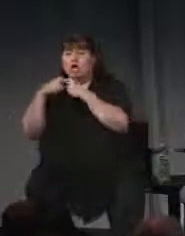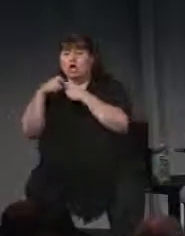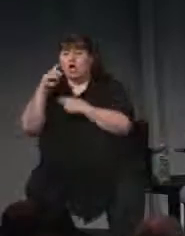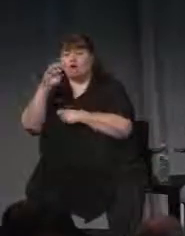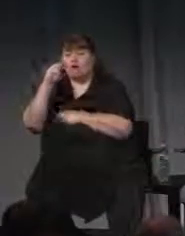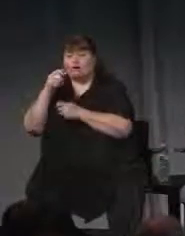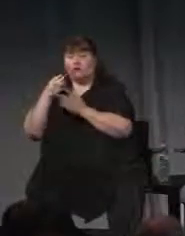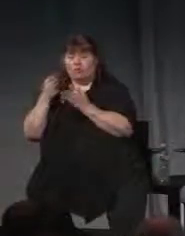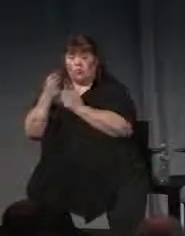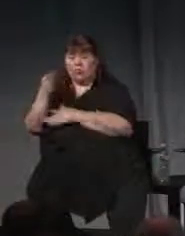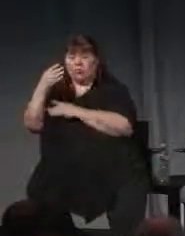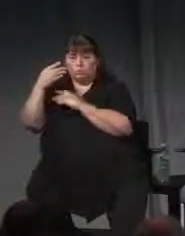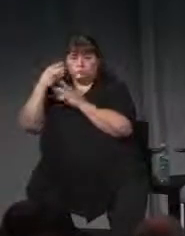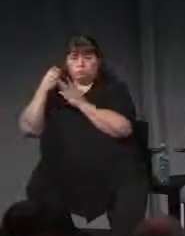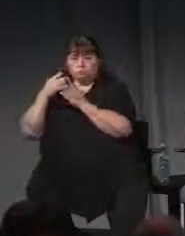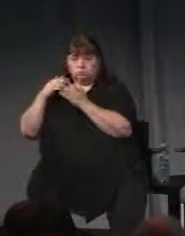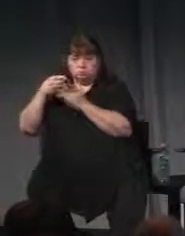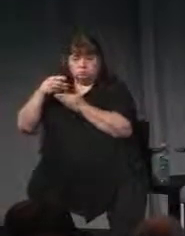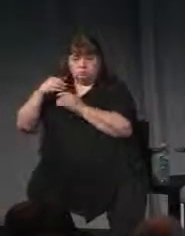charge.